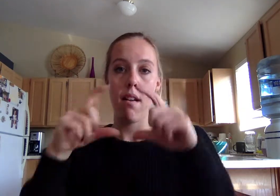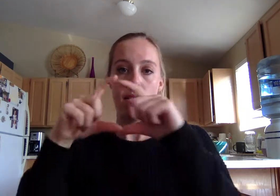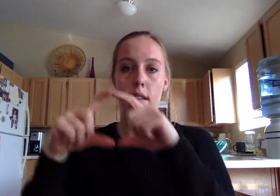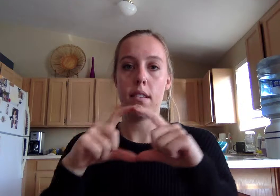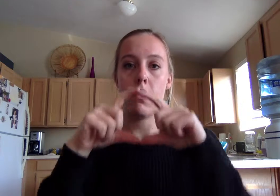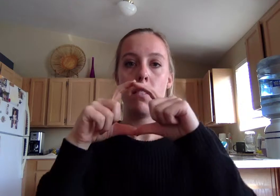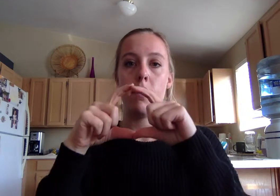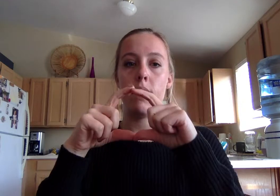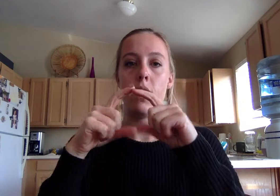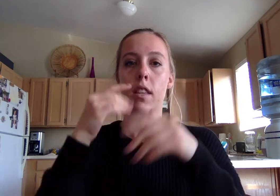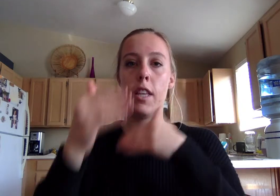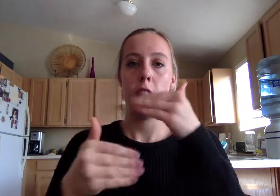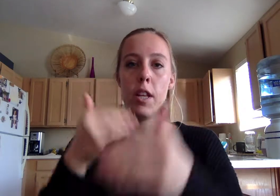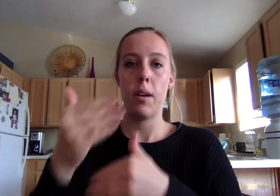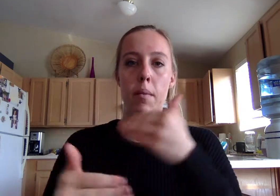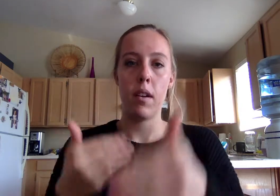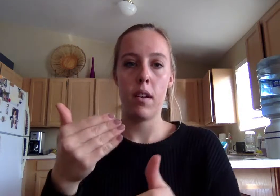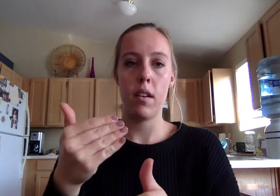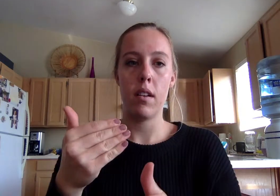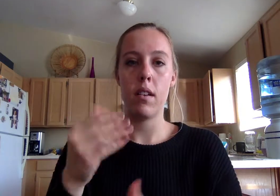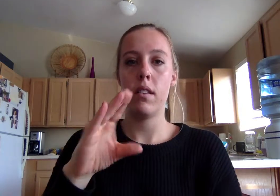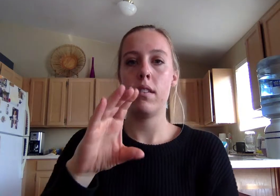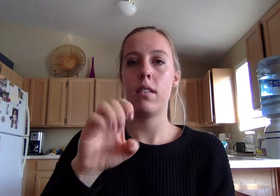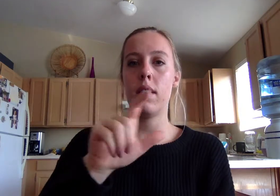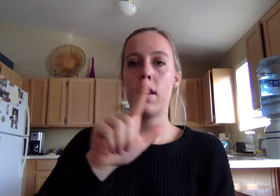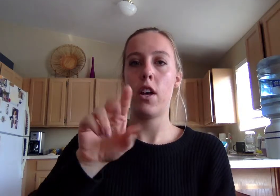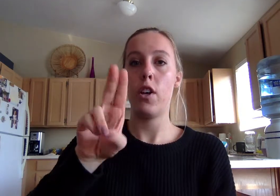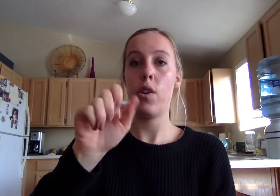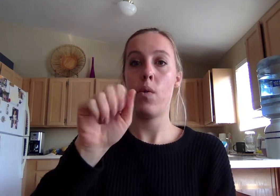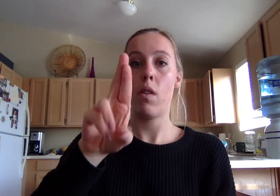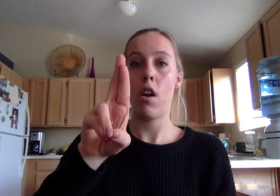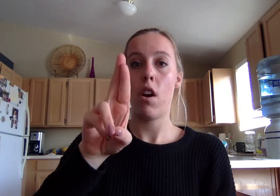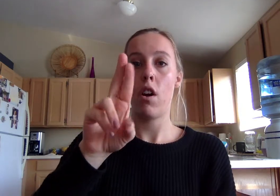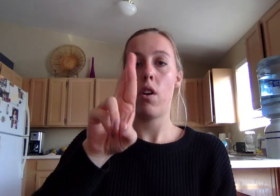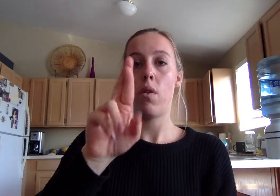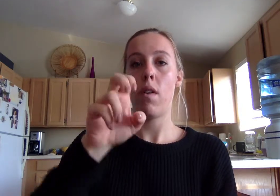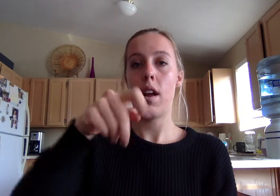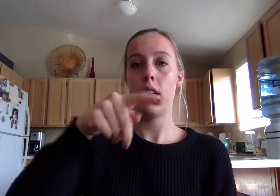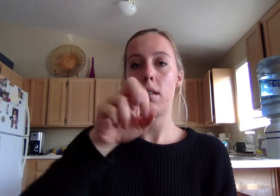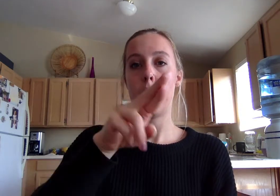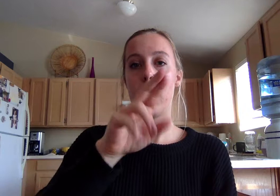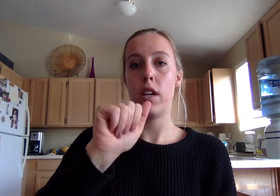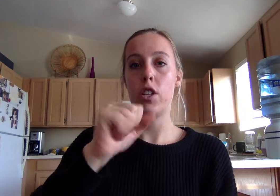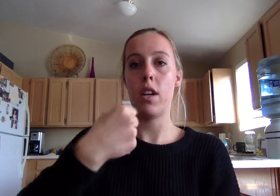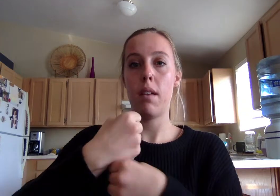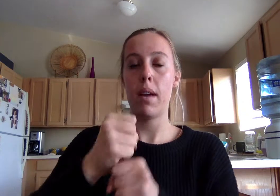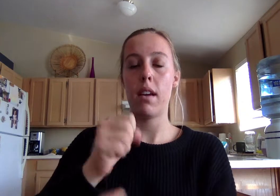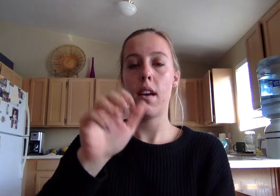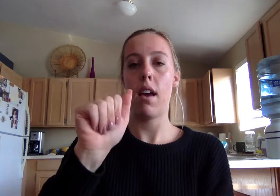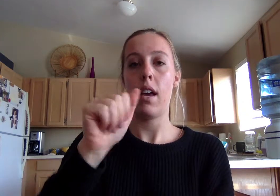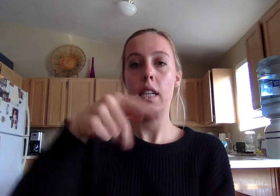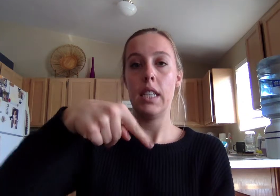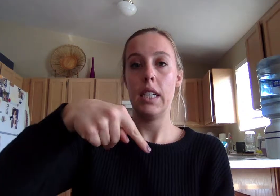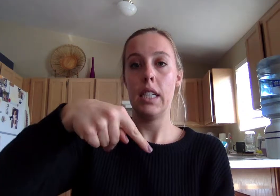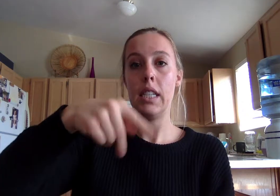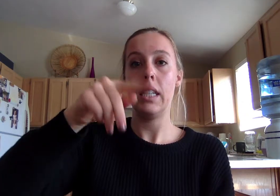During a process called cellular respiration, the mitochondria make ATP molecules that provide the energy for